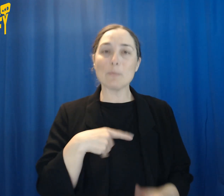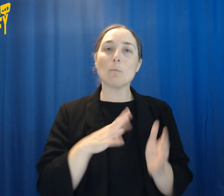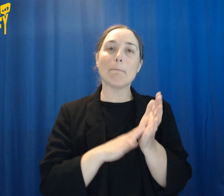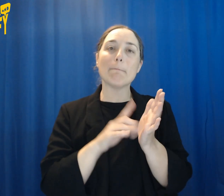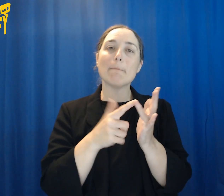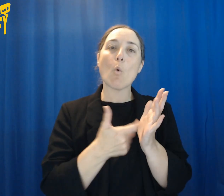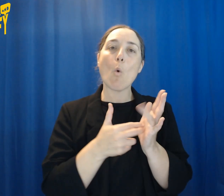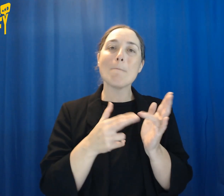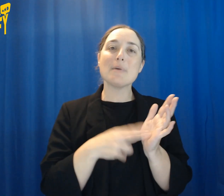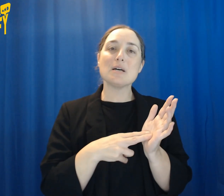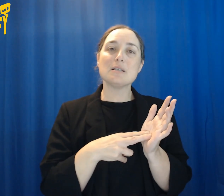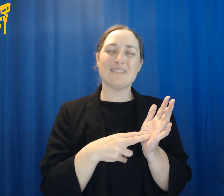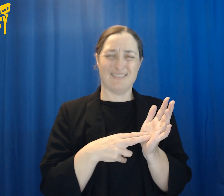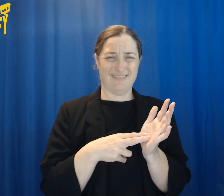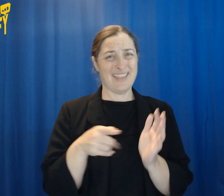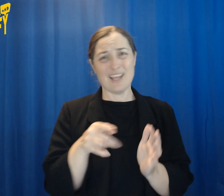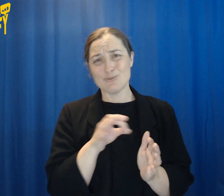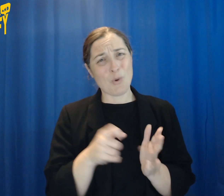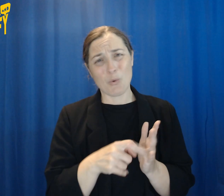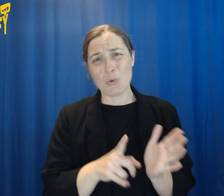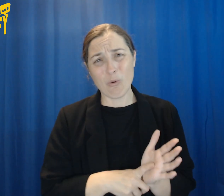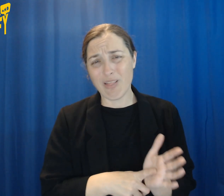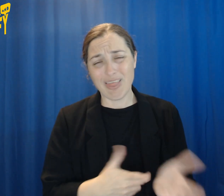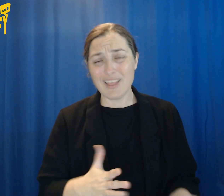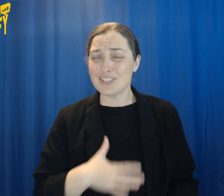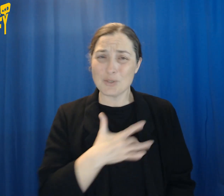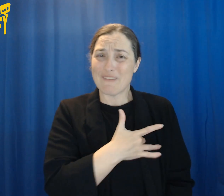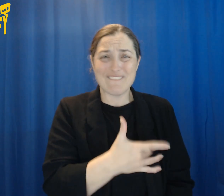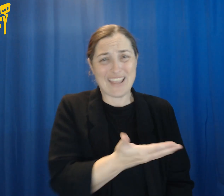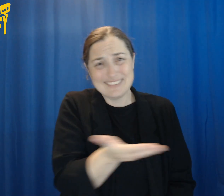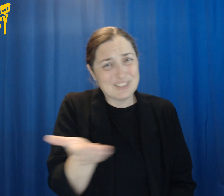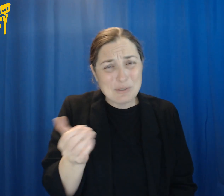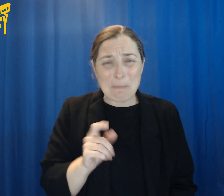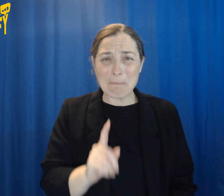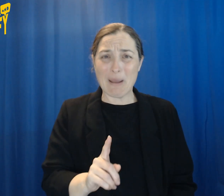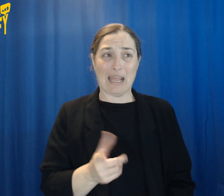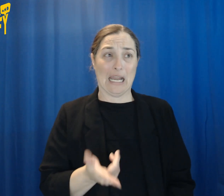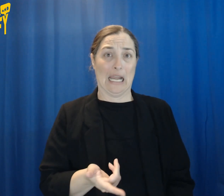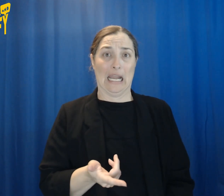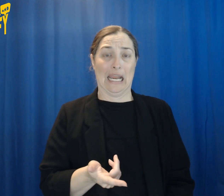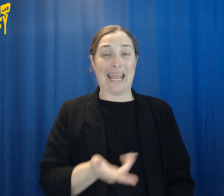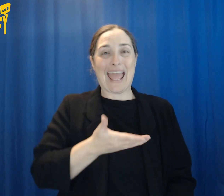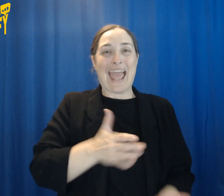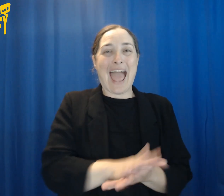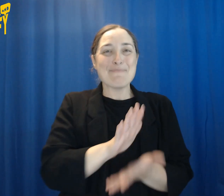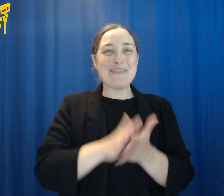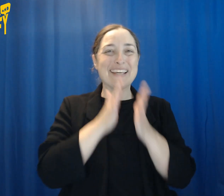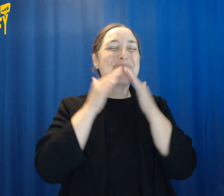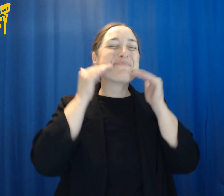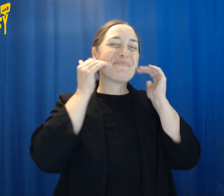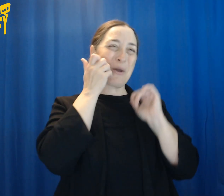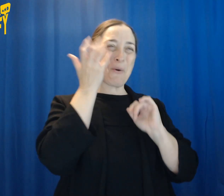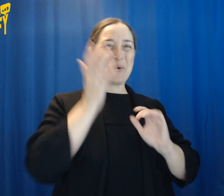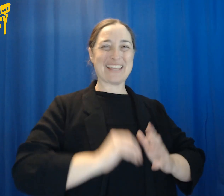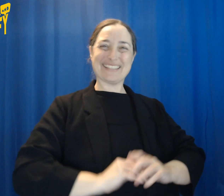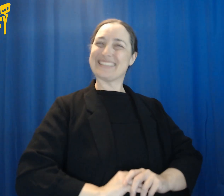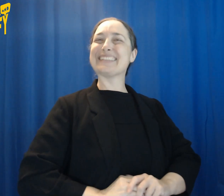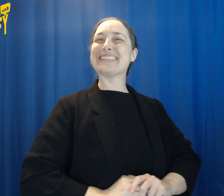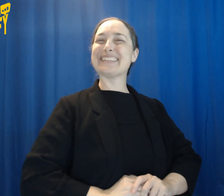is not cool. I don't want to offend people. It's not cool if you're always happy all the time and if you're always shoving your negative emotions,